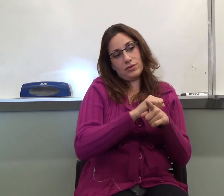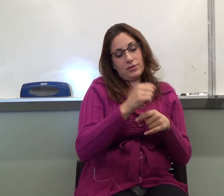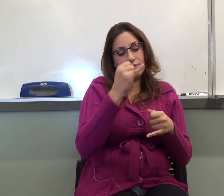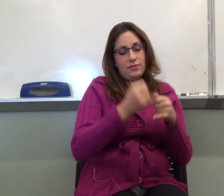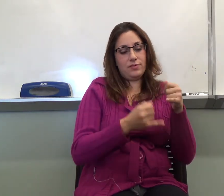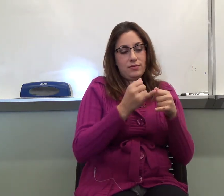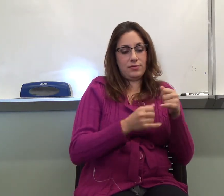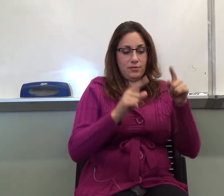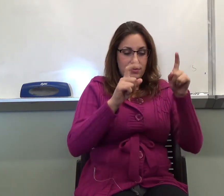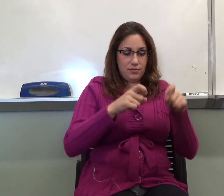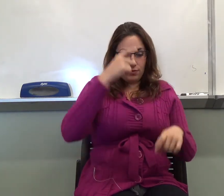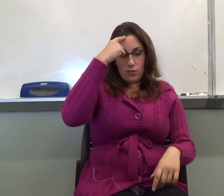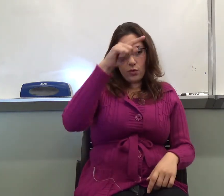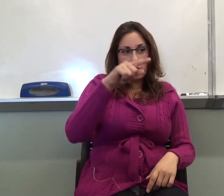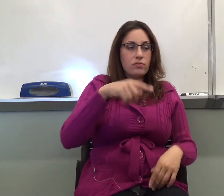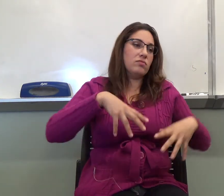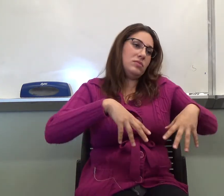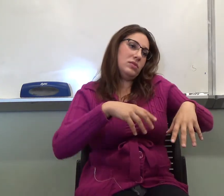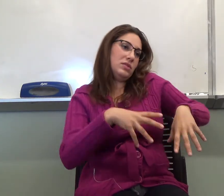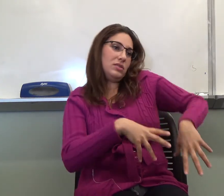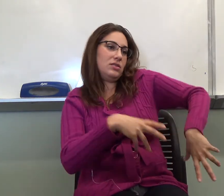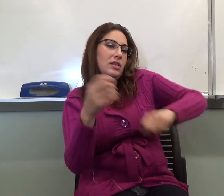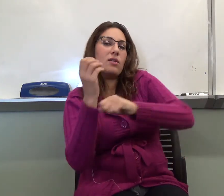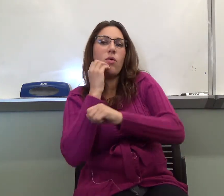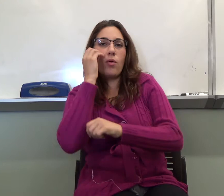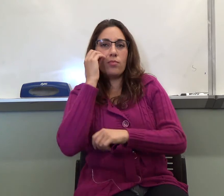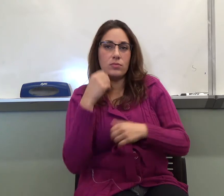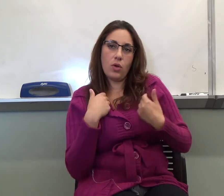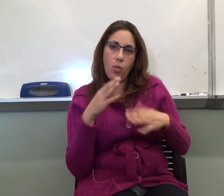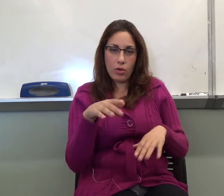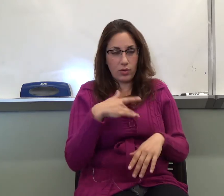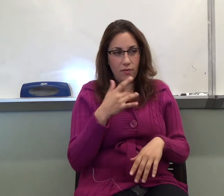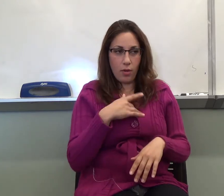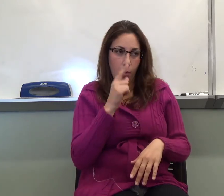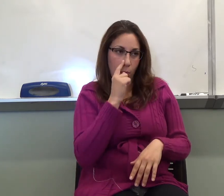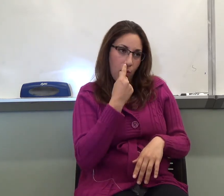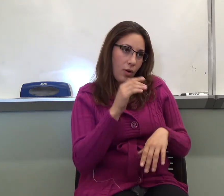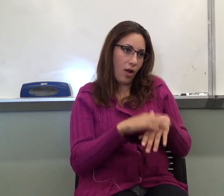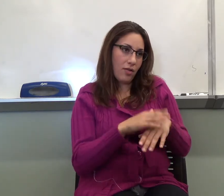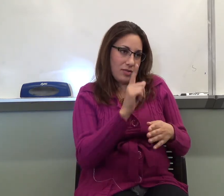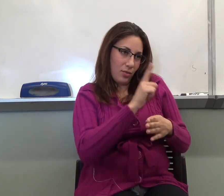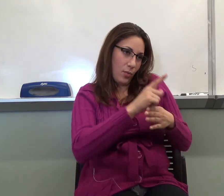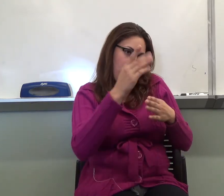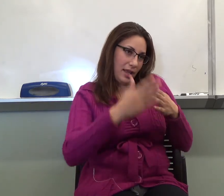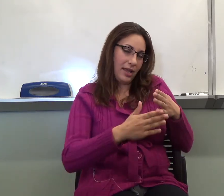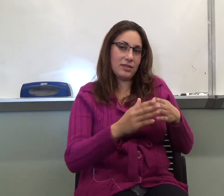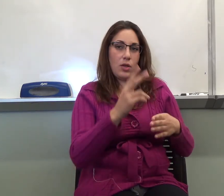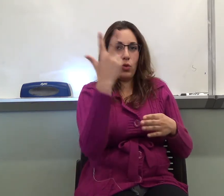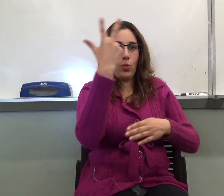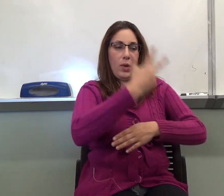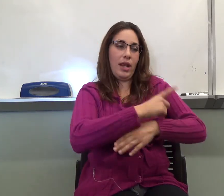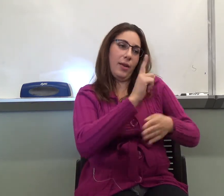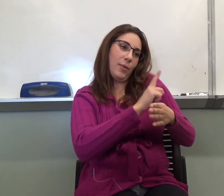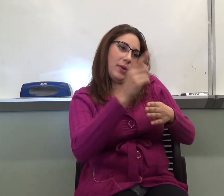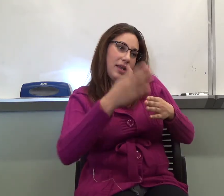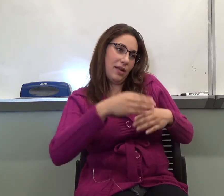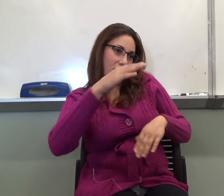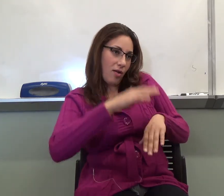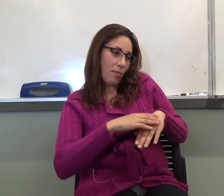home so that you won't be bored on Memorial Day weekend. Won't be. They told